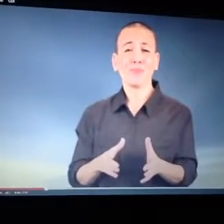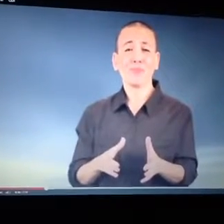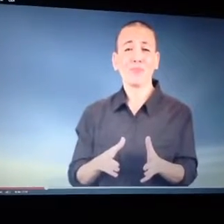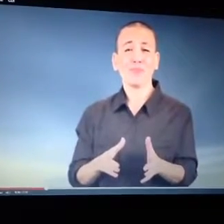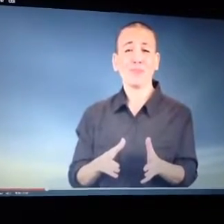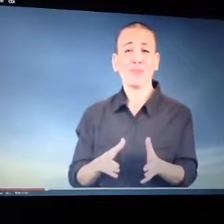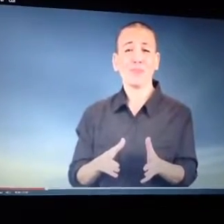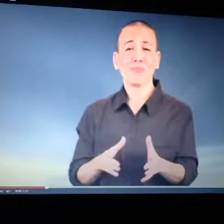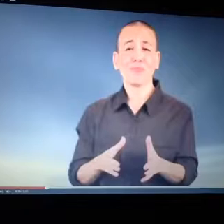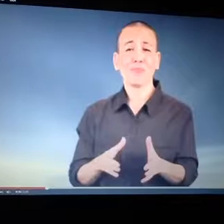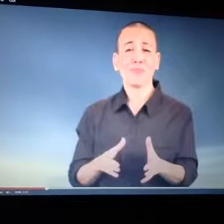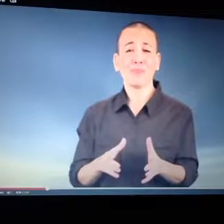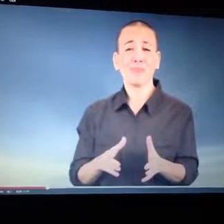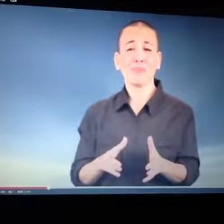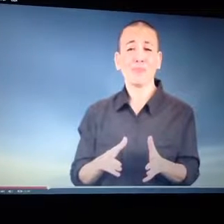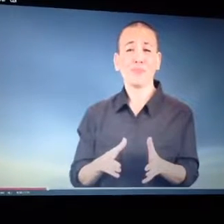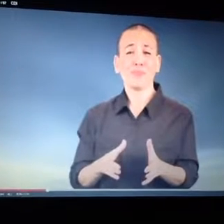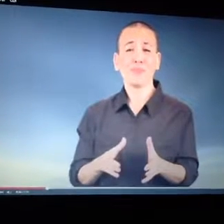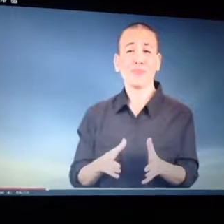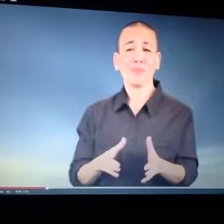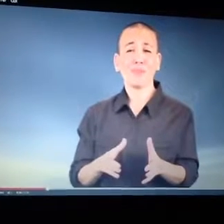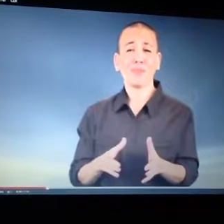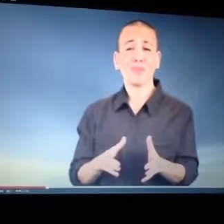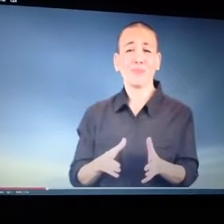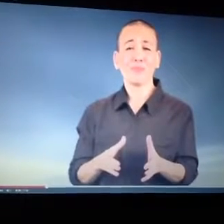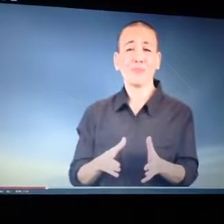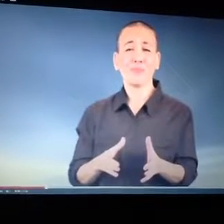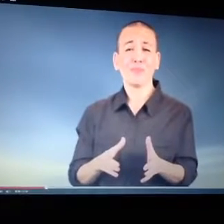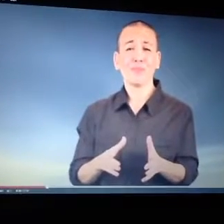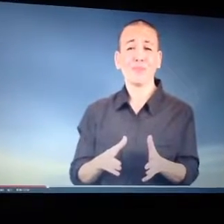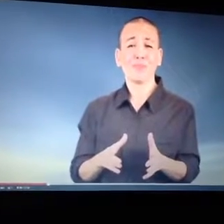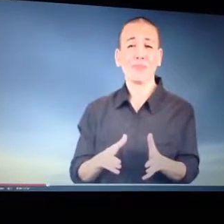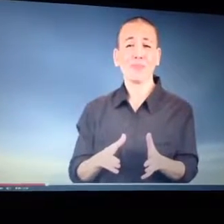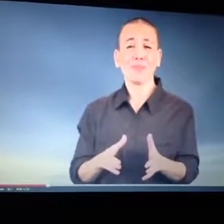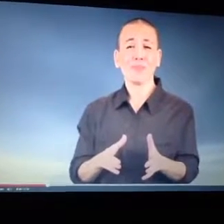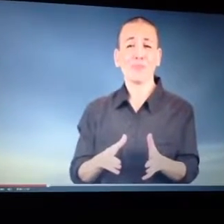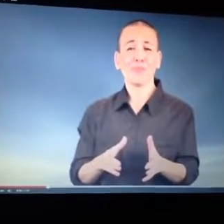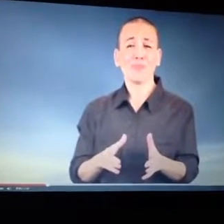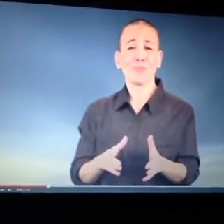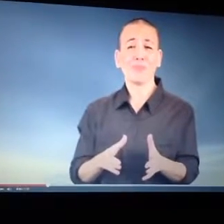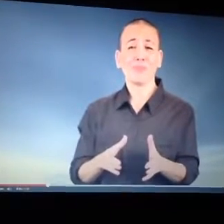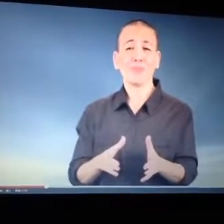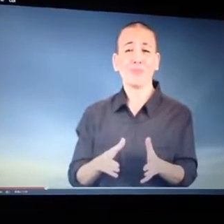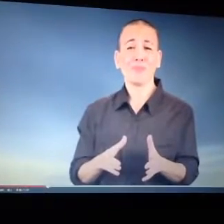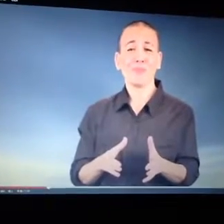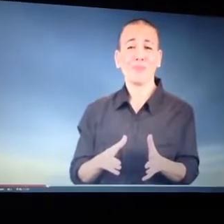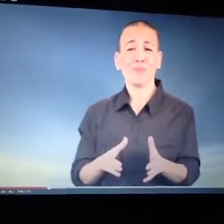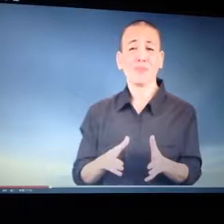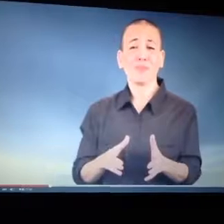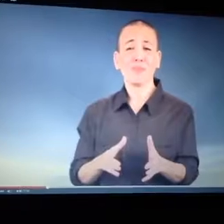and what did you have to do in order to become a CDI, the transition that you had to make.